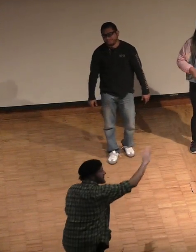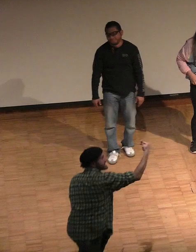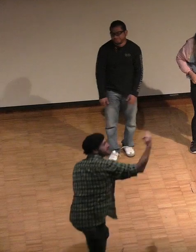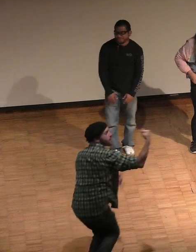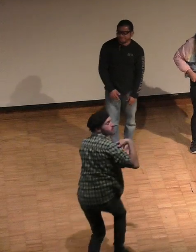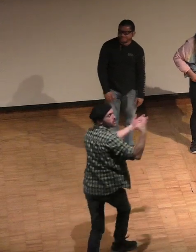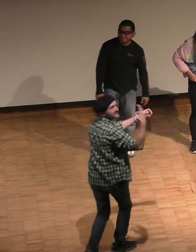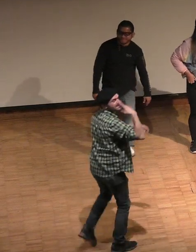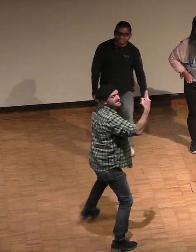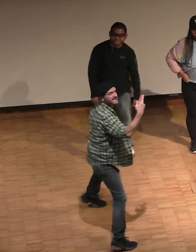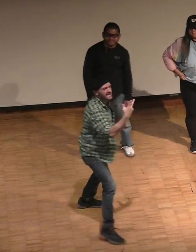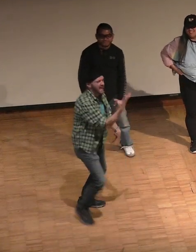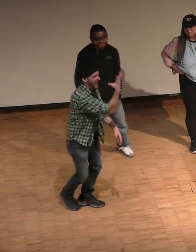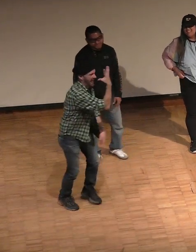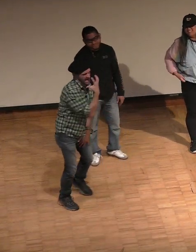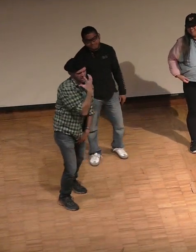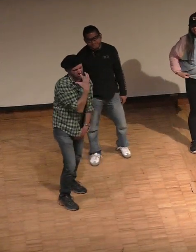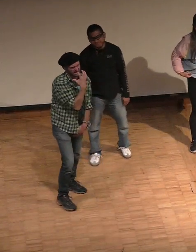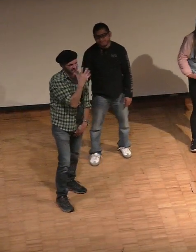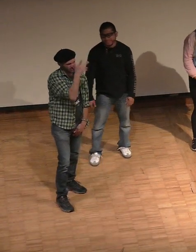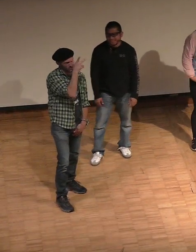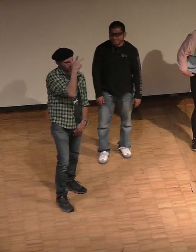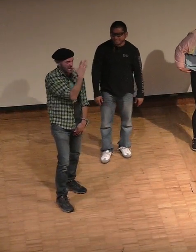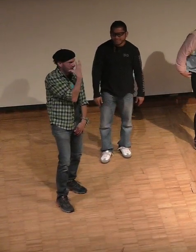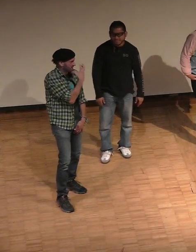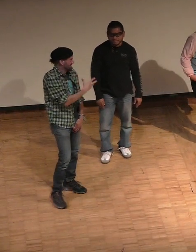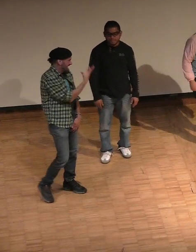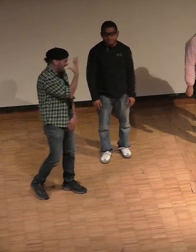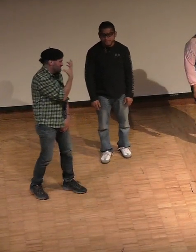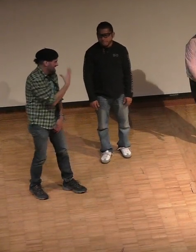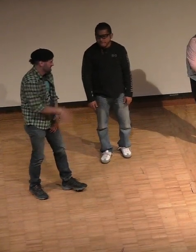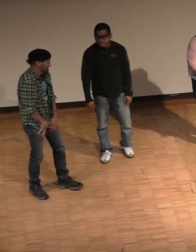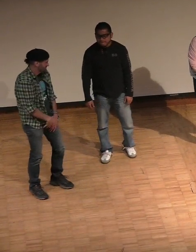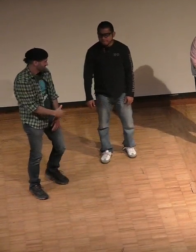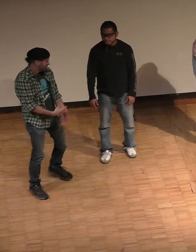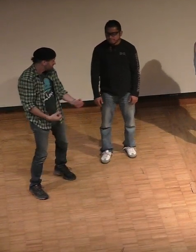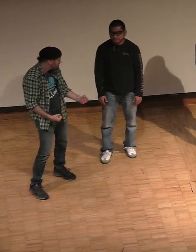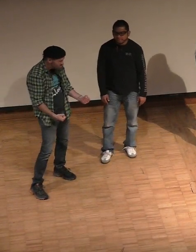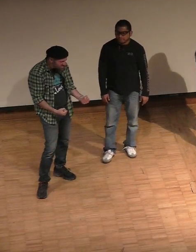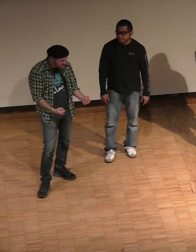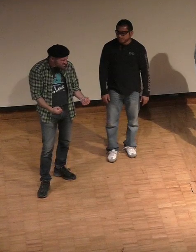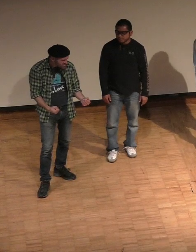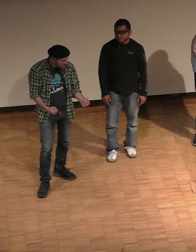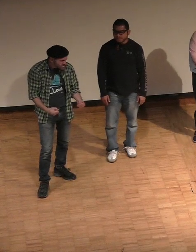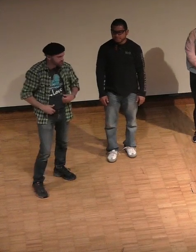Great. Now I want to see an angry rooster. Okay?